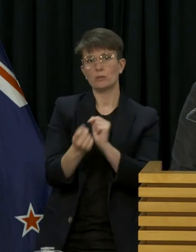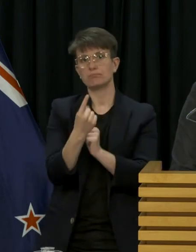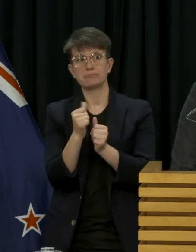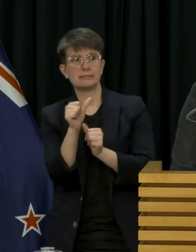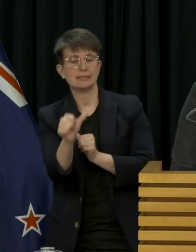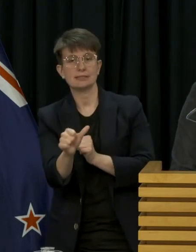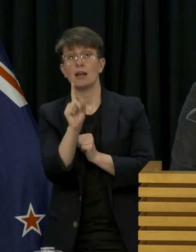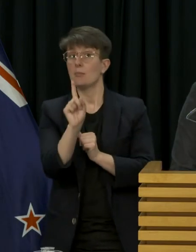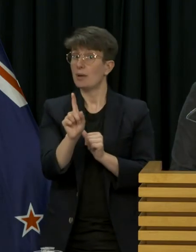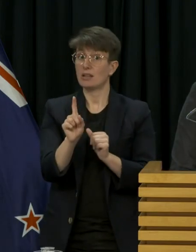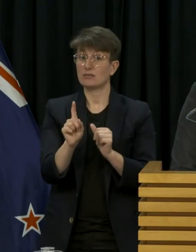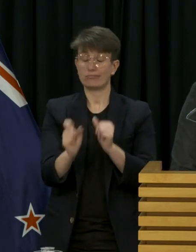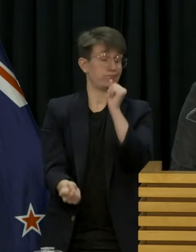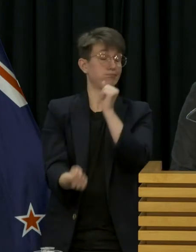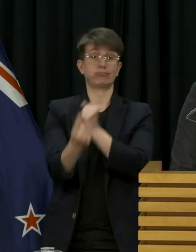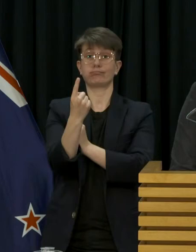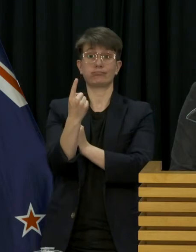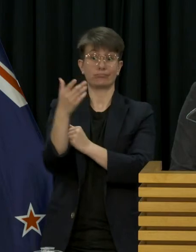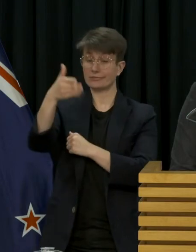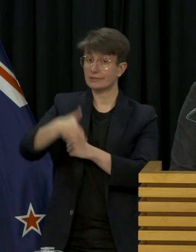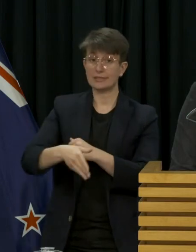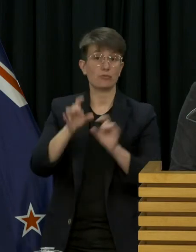situations like we've seen in South Australia as well.